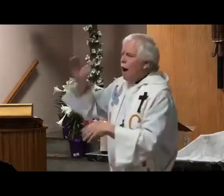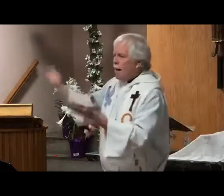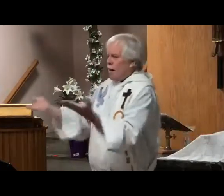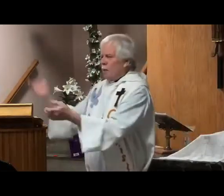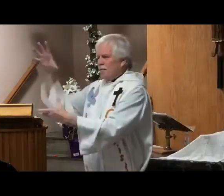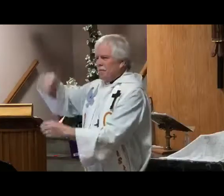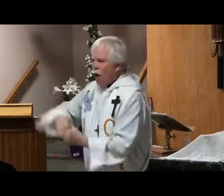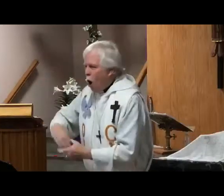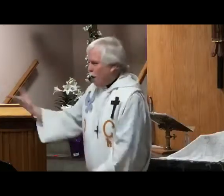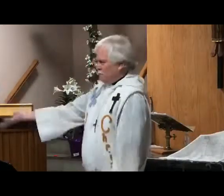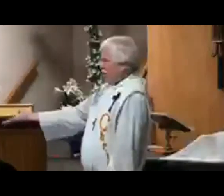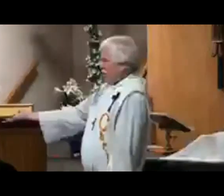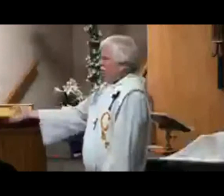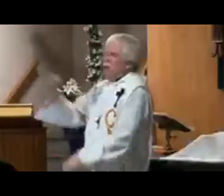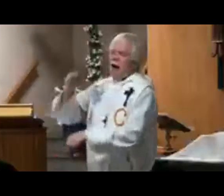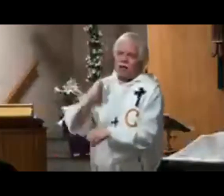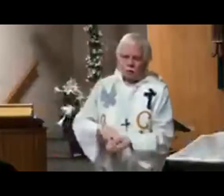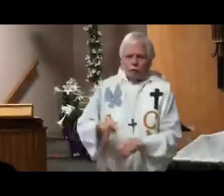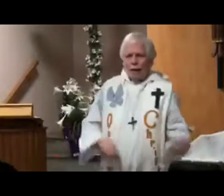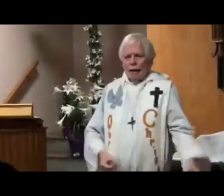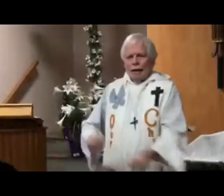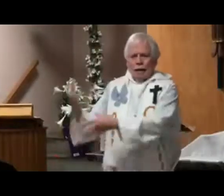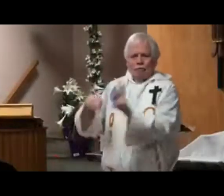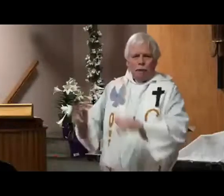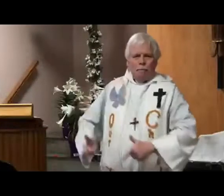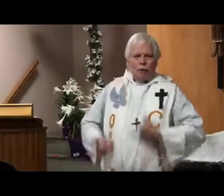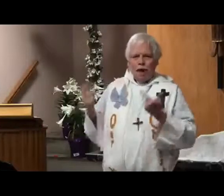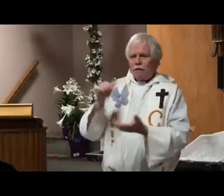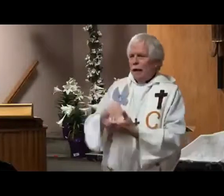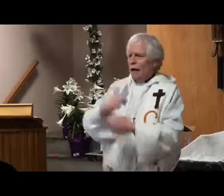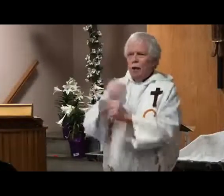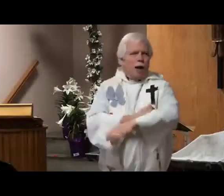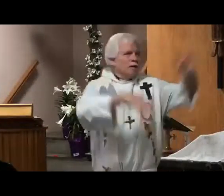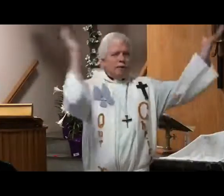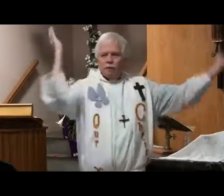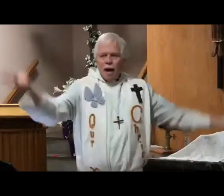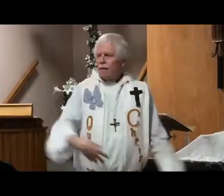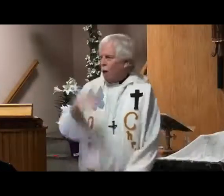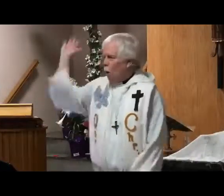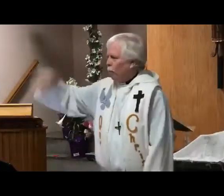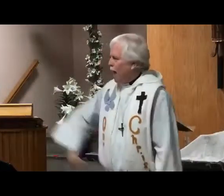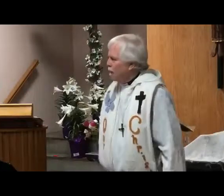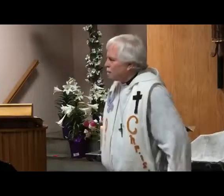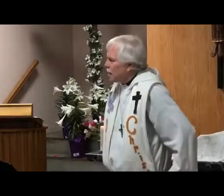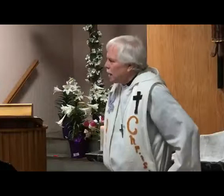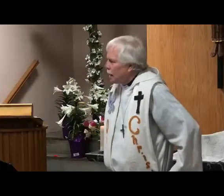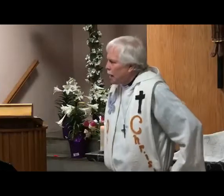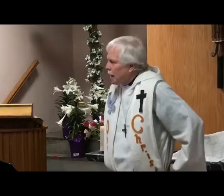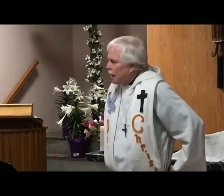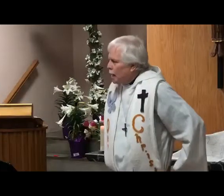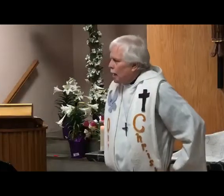well, God here is involved. So naturally, he can give people life again. He created the whole place.